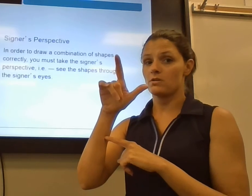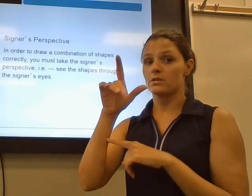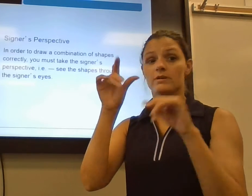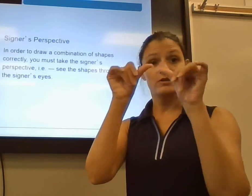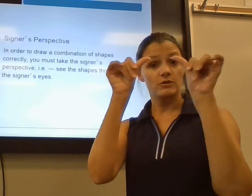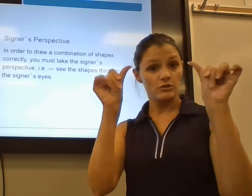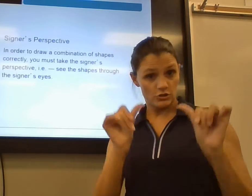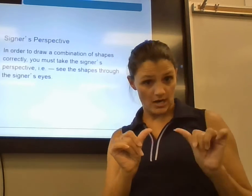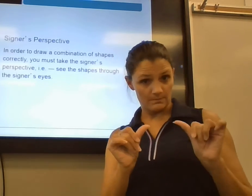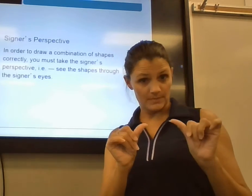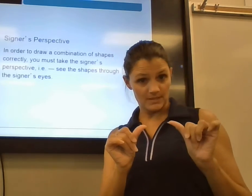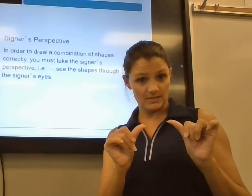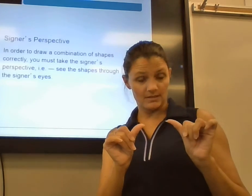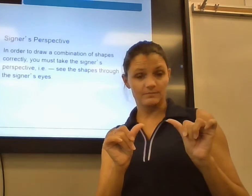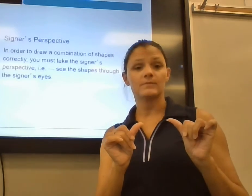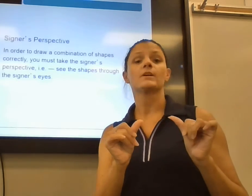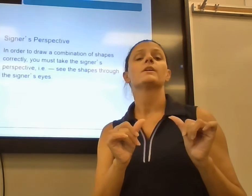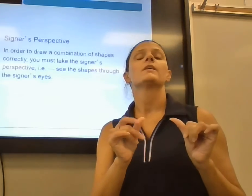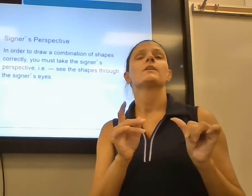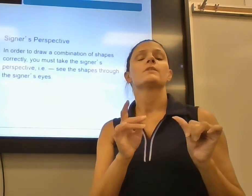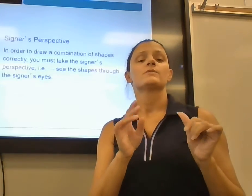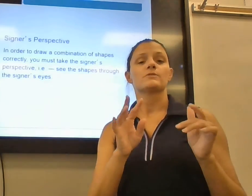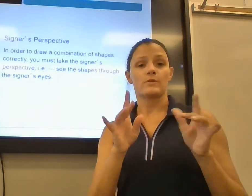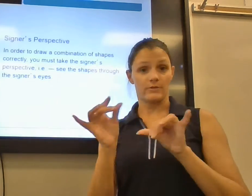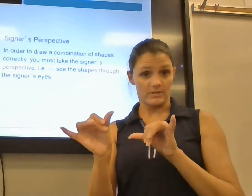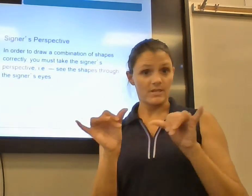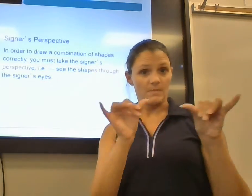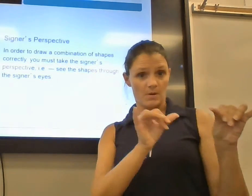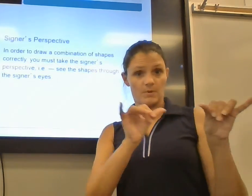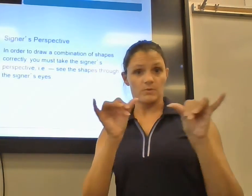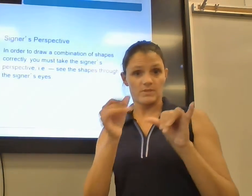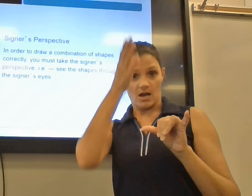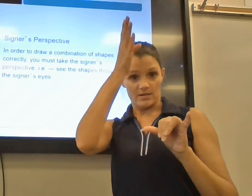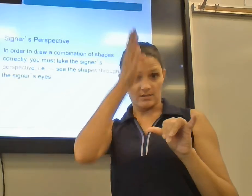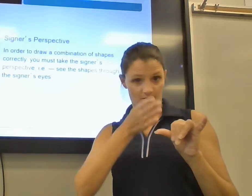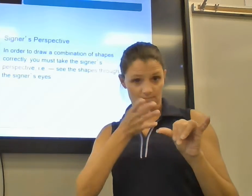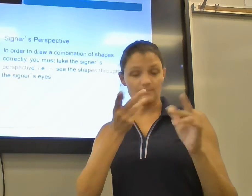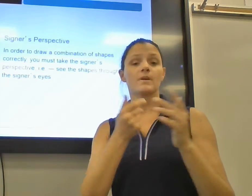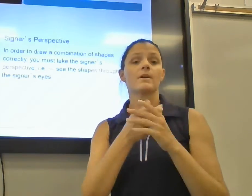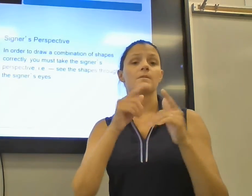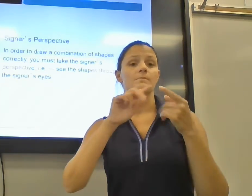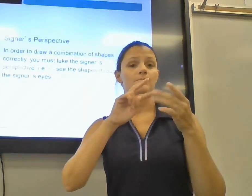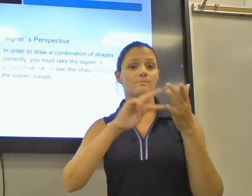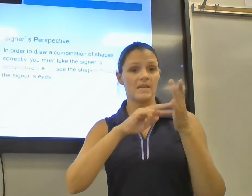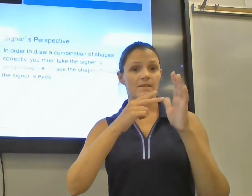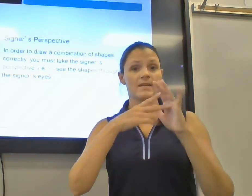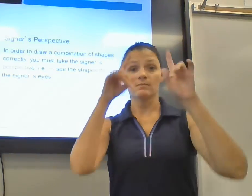symmetrical shapes. So they're the same on both sides, meaning